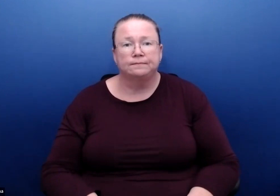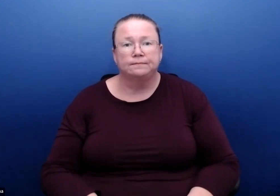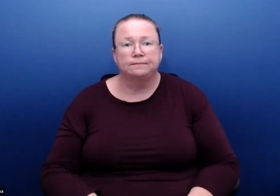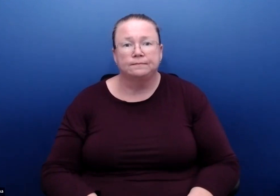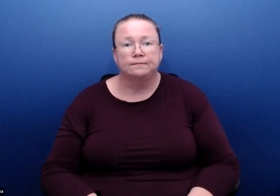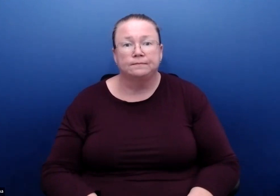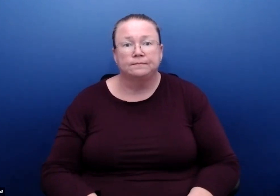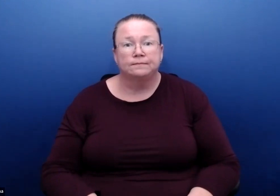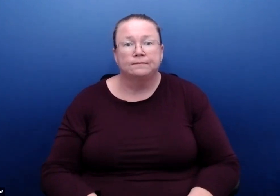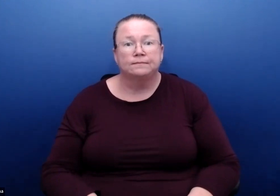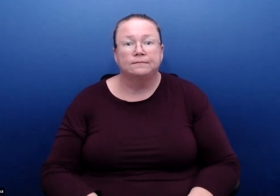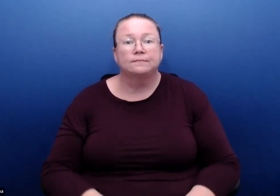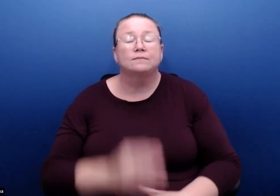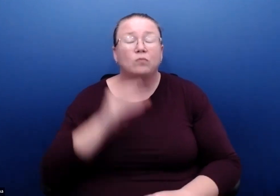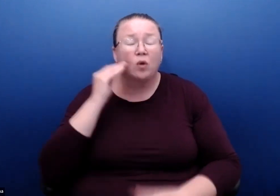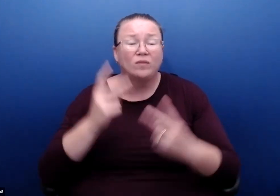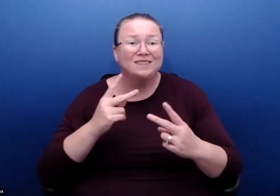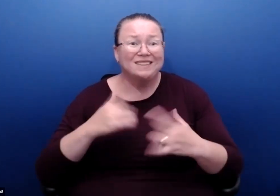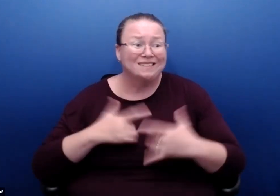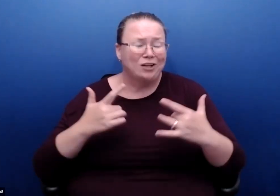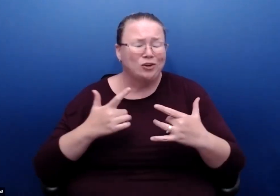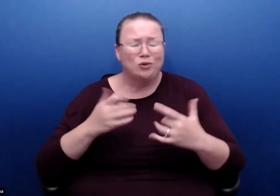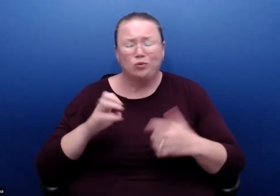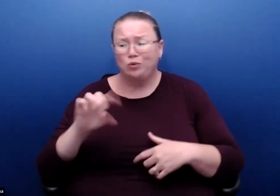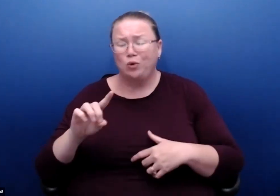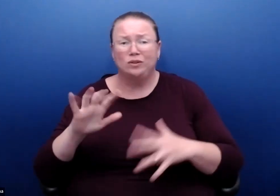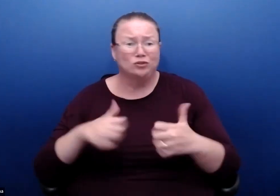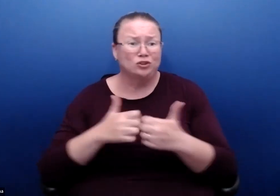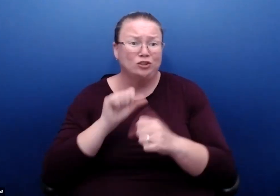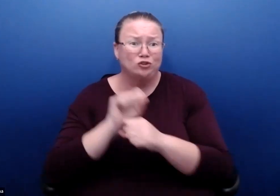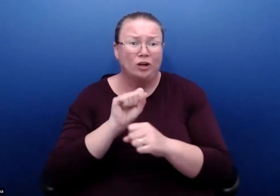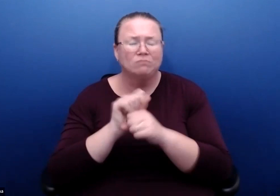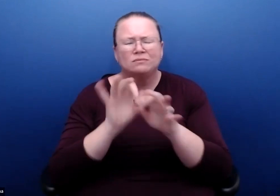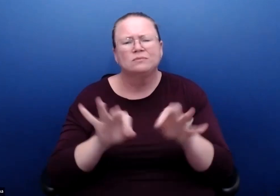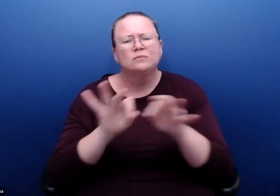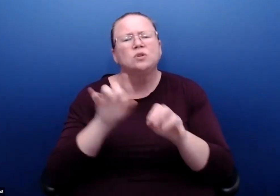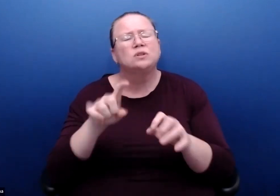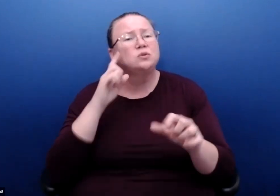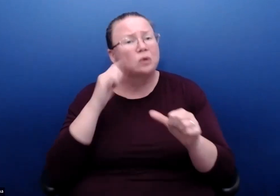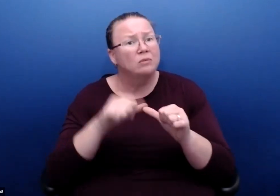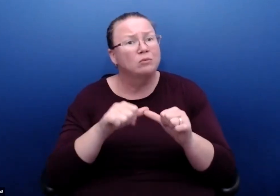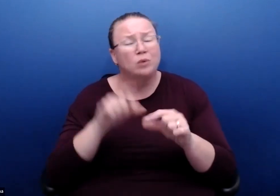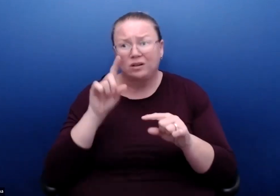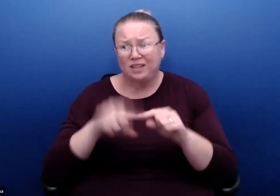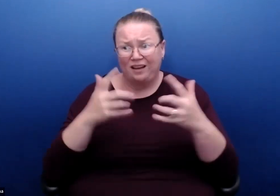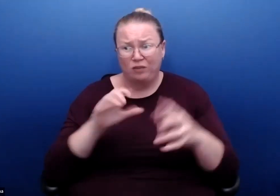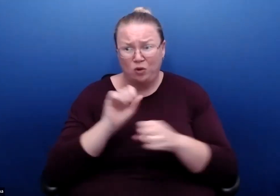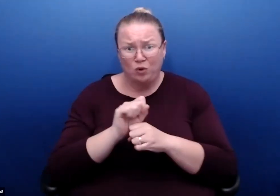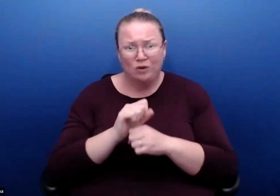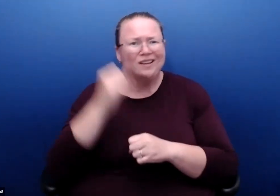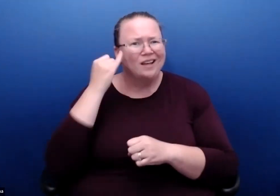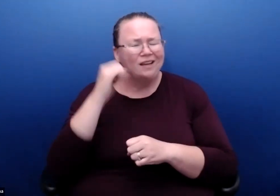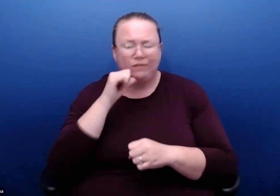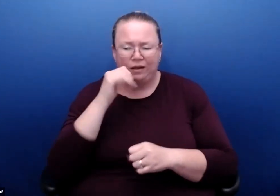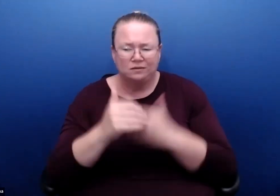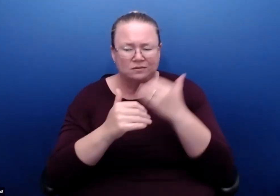Home visiting is an exciting, rewarding, but challenging job. It's important to remember we can't get our job done if we're not taking steps